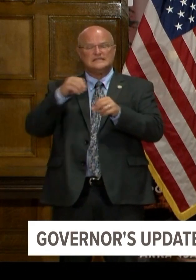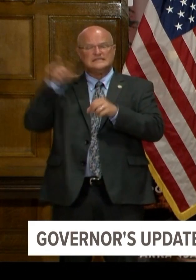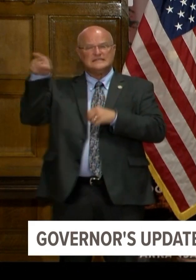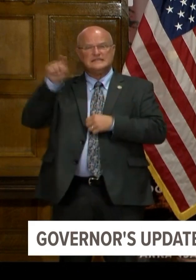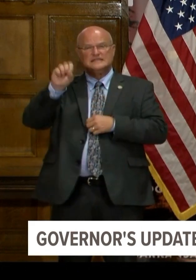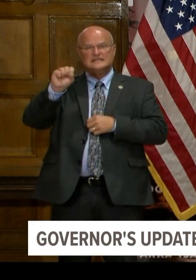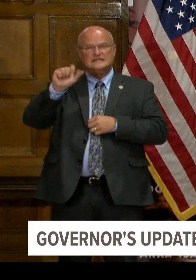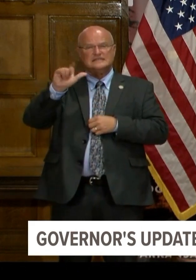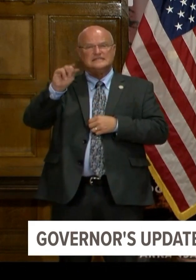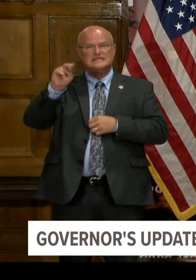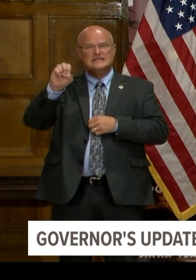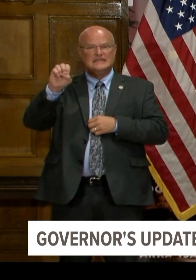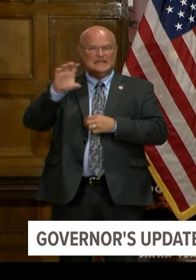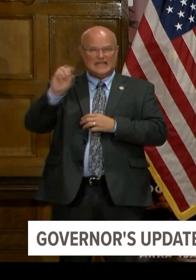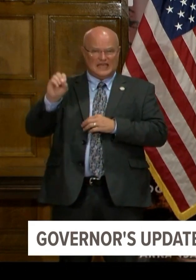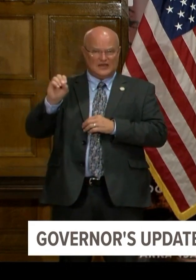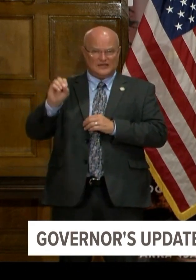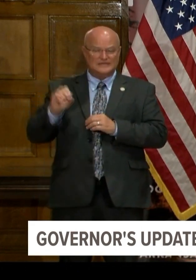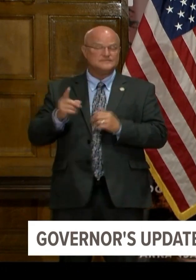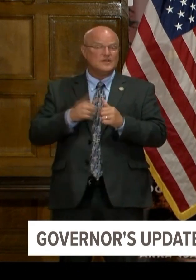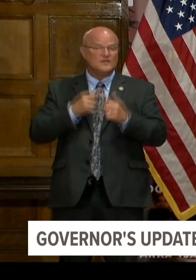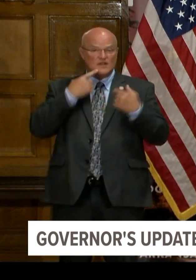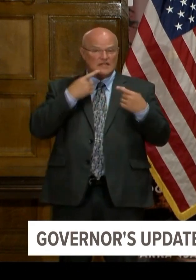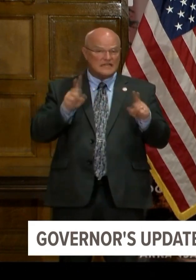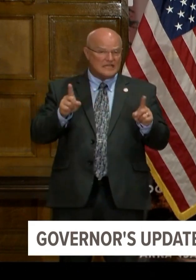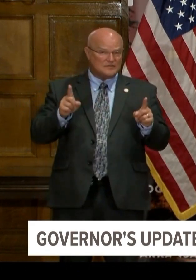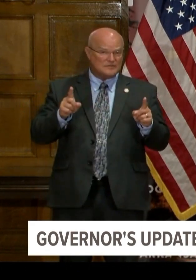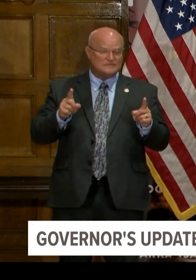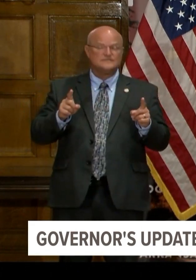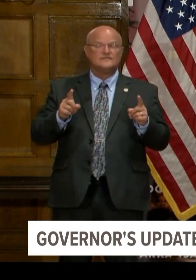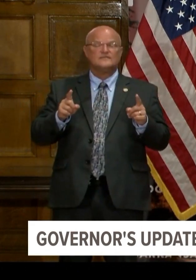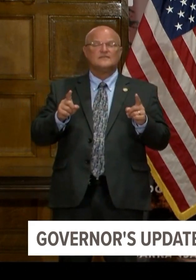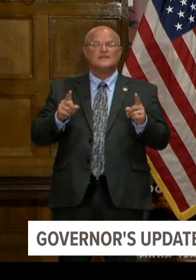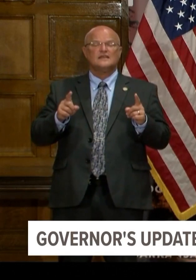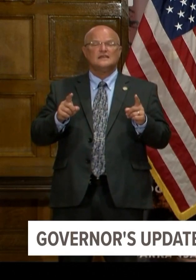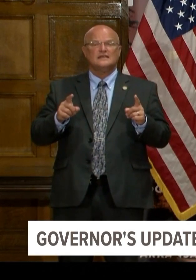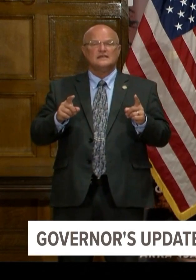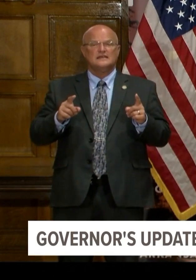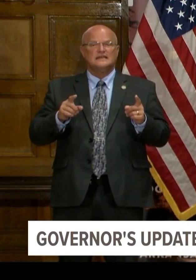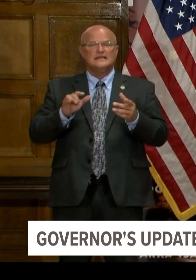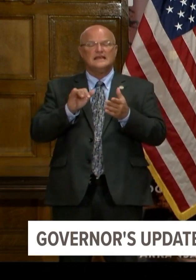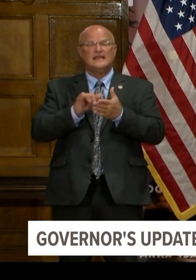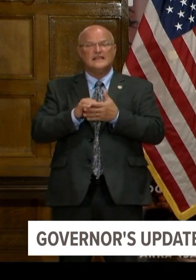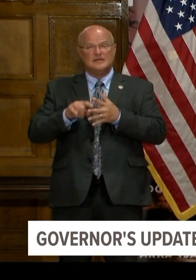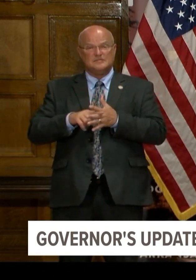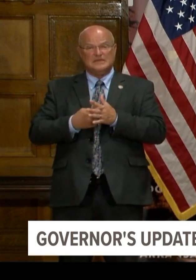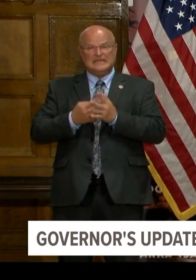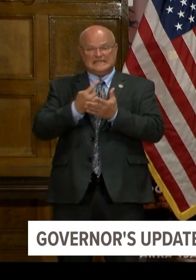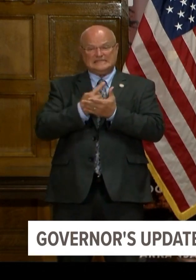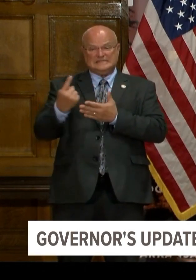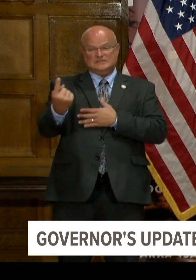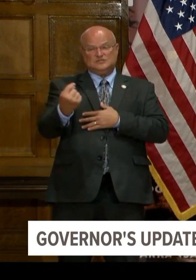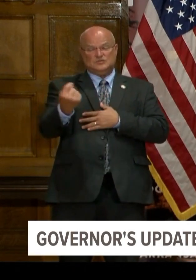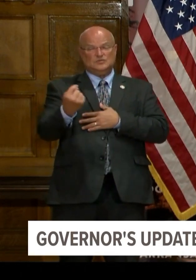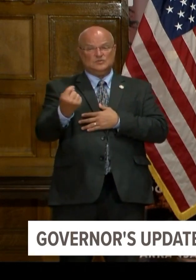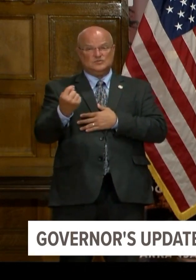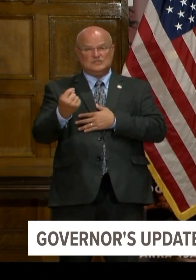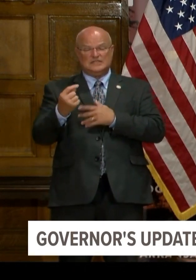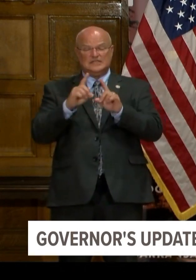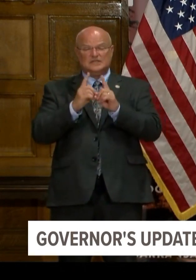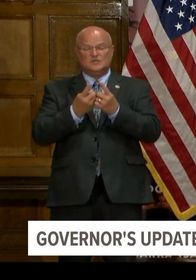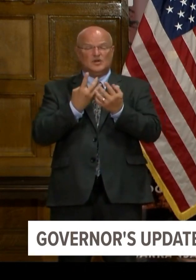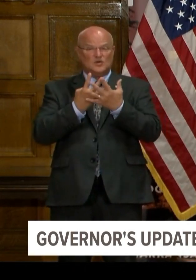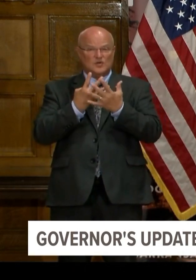County. The first announcement that I want to make this afternoon is that beginning next Tuesday, the Division of